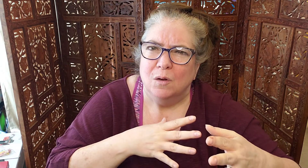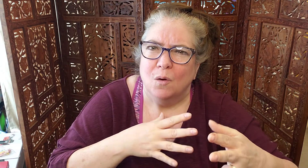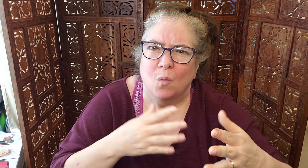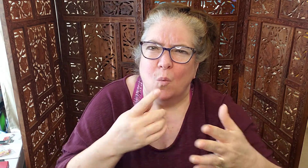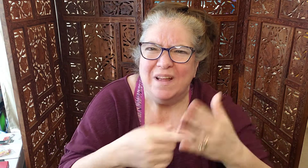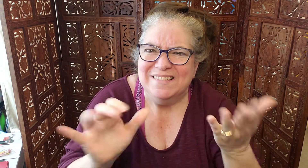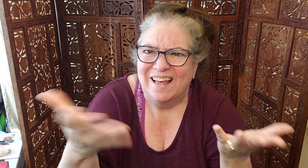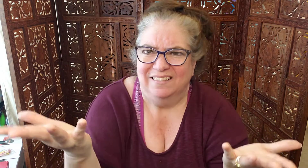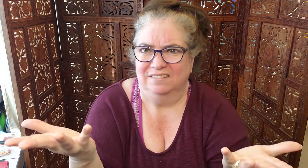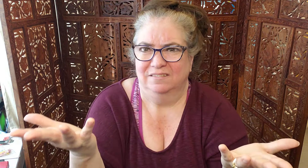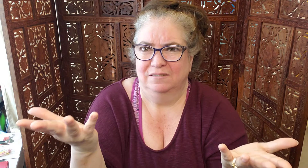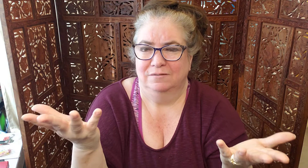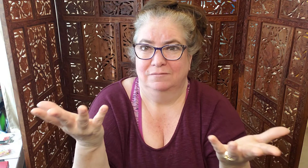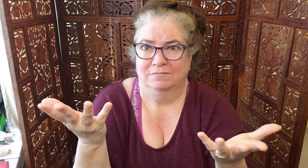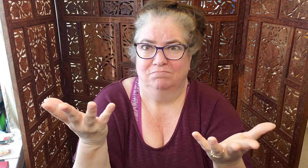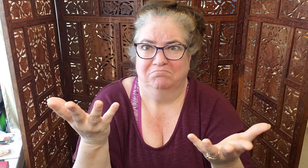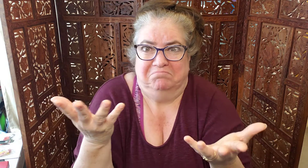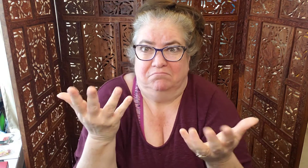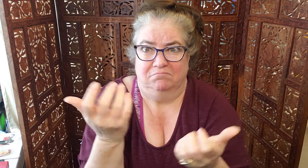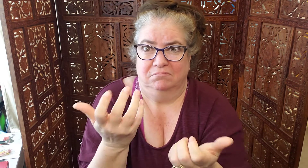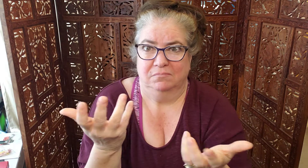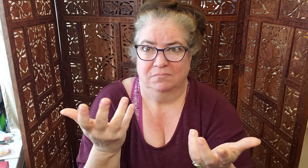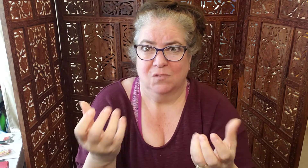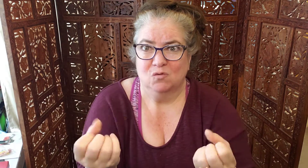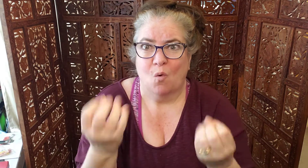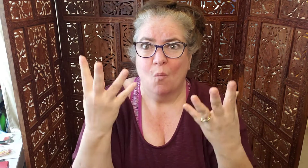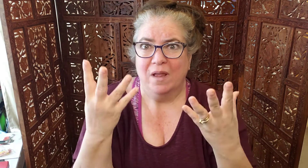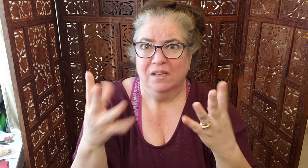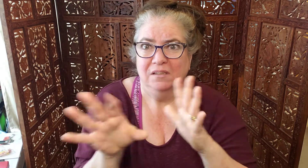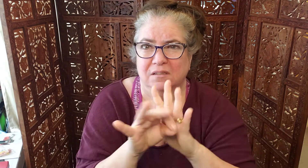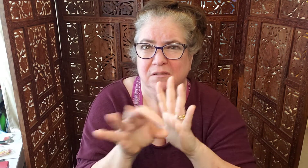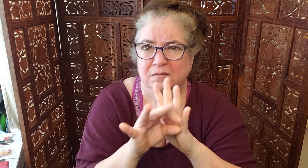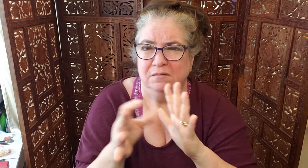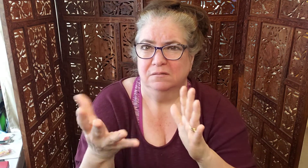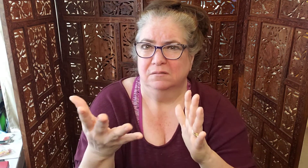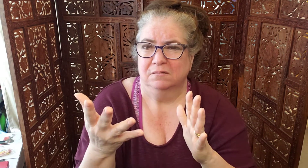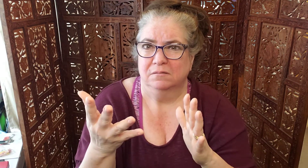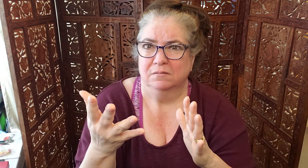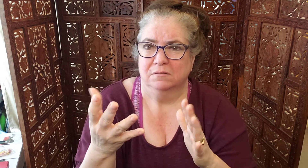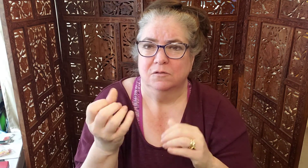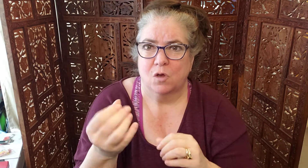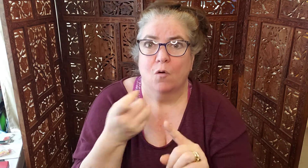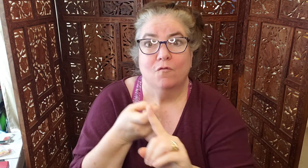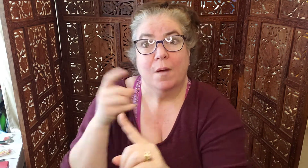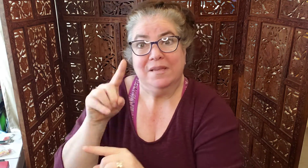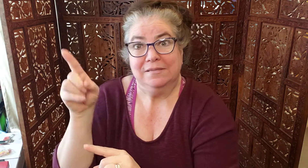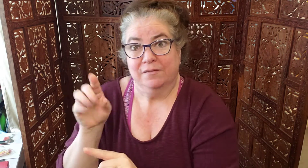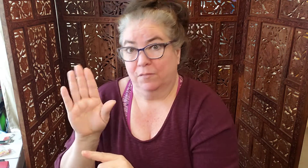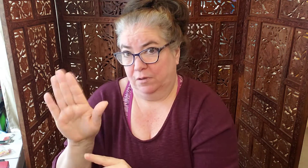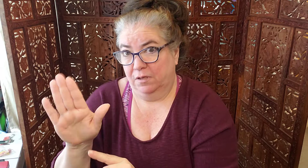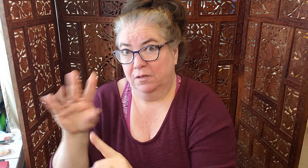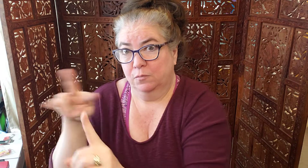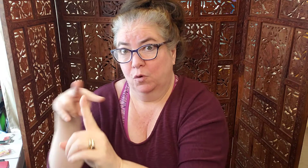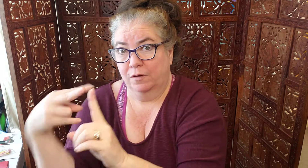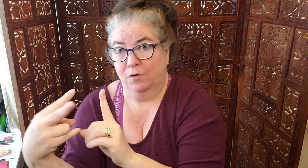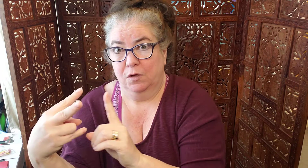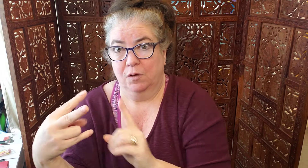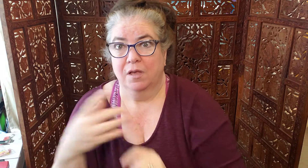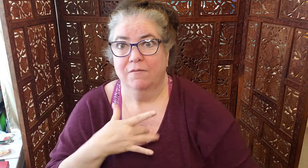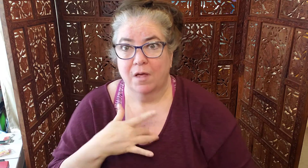American woman? Well, from his point of view, it is reported that he felt the eye should be large and